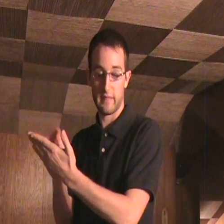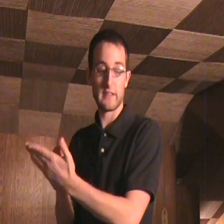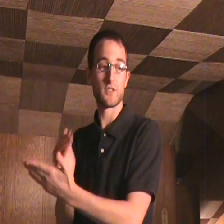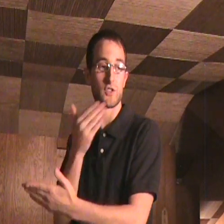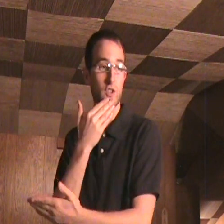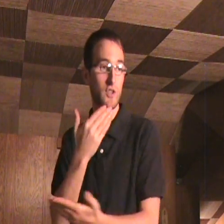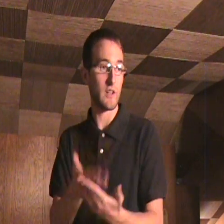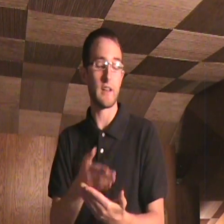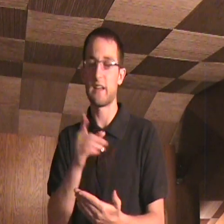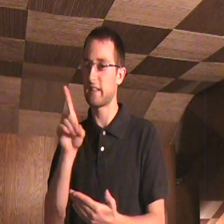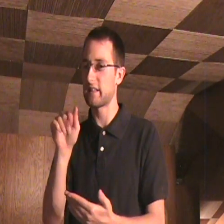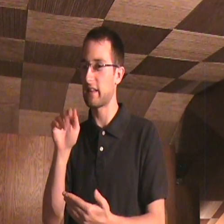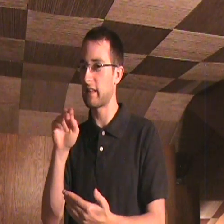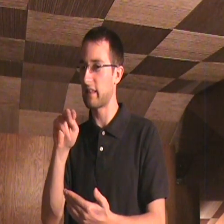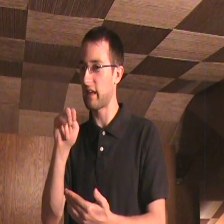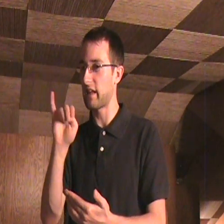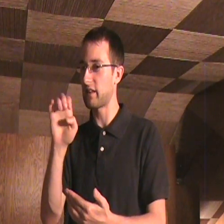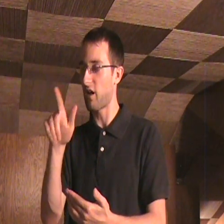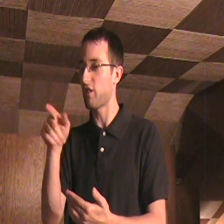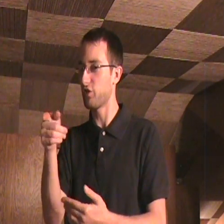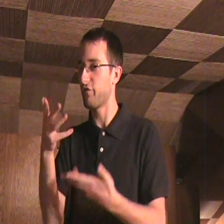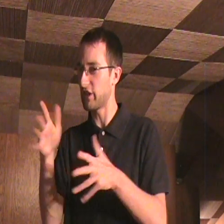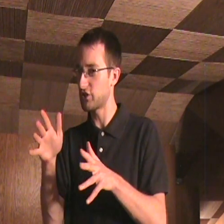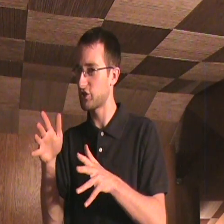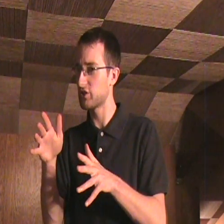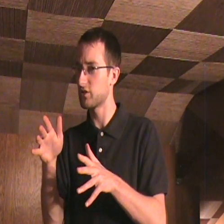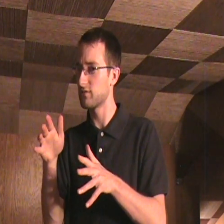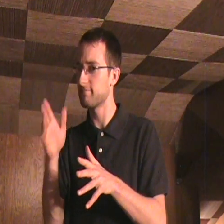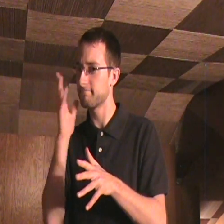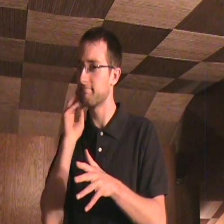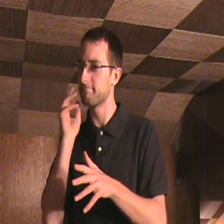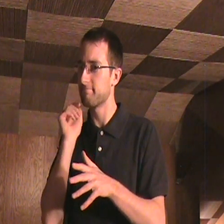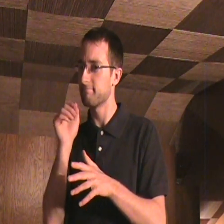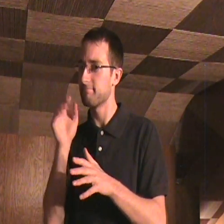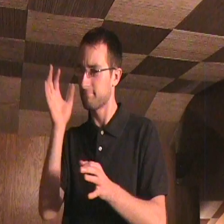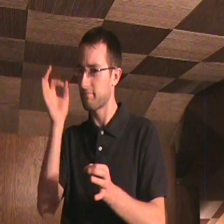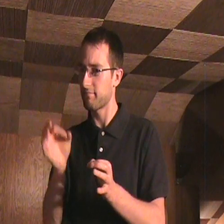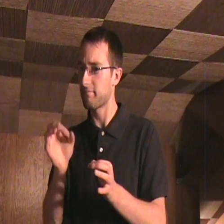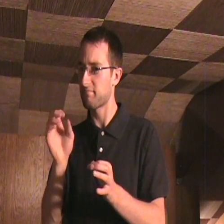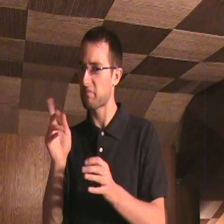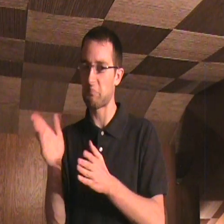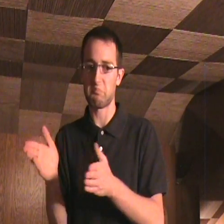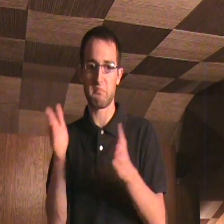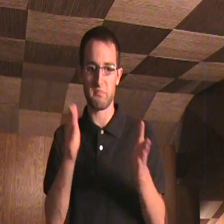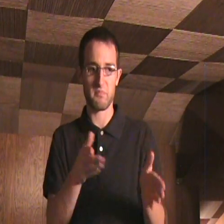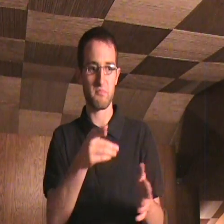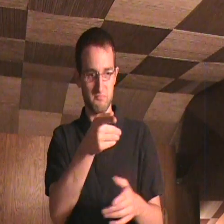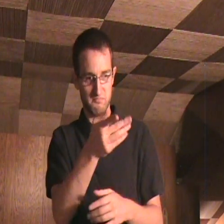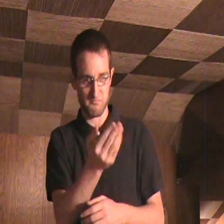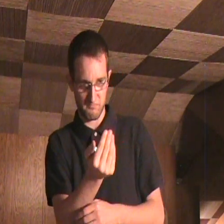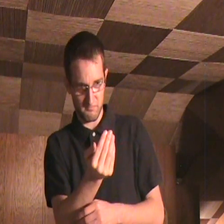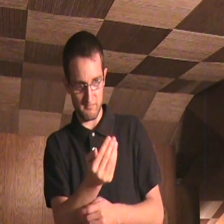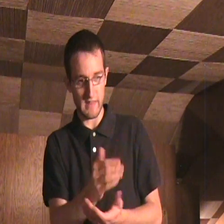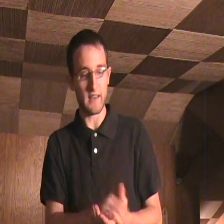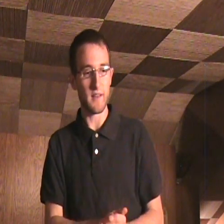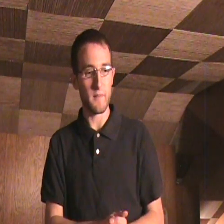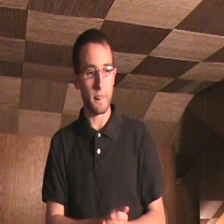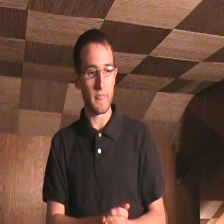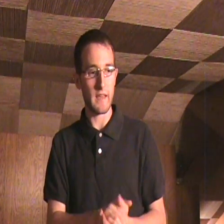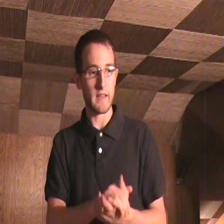you already had a chance. So let's let Donna come on up. Daniel, You're the